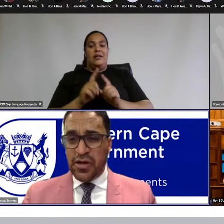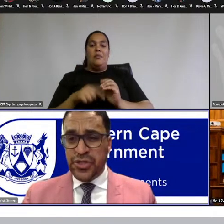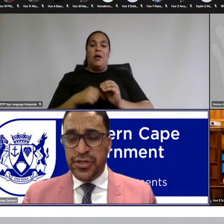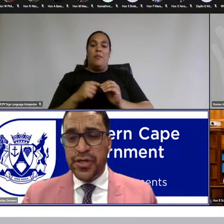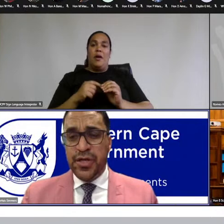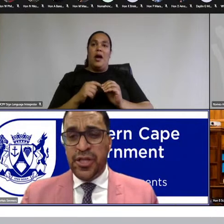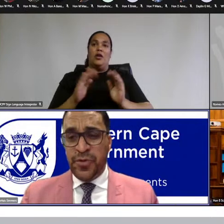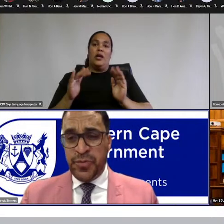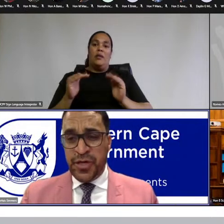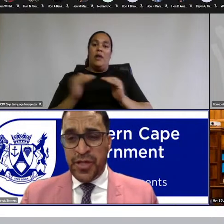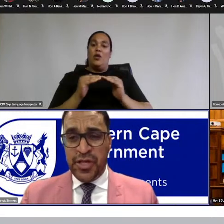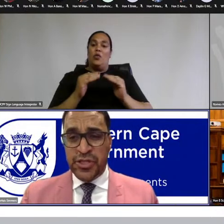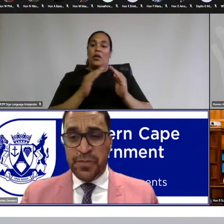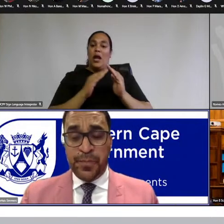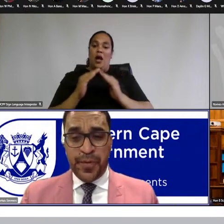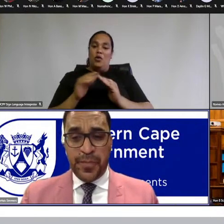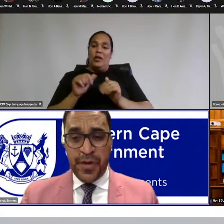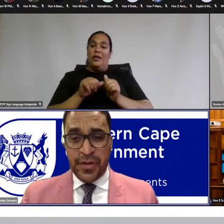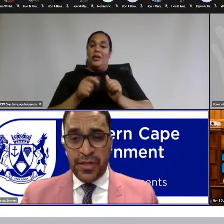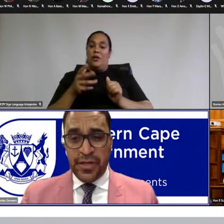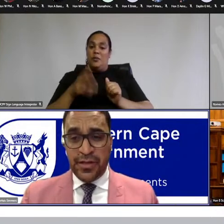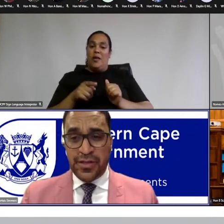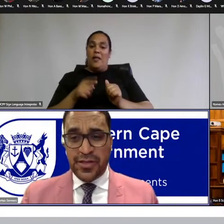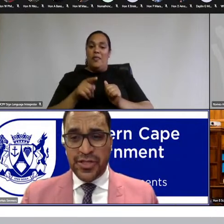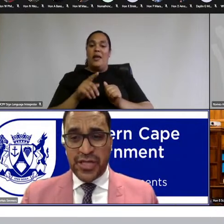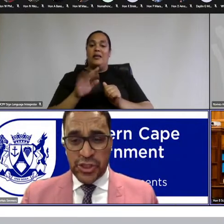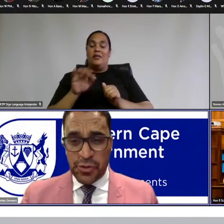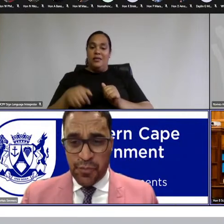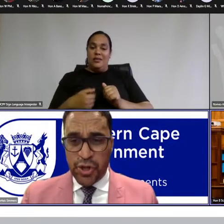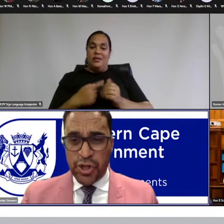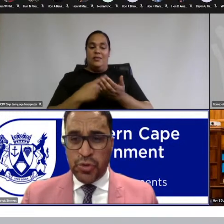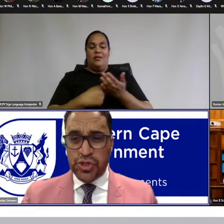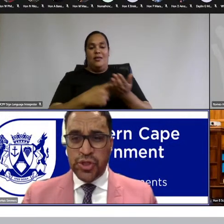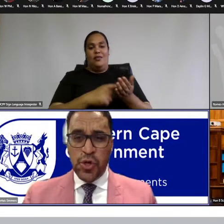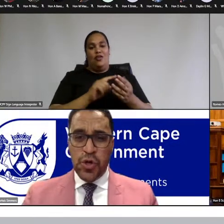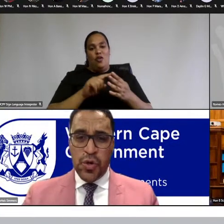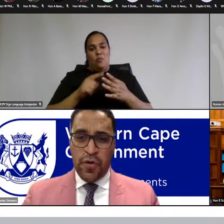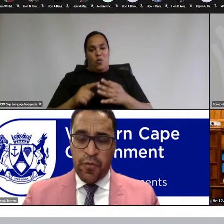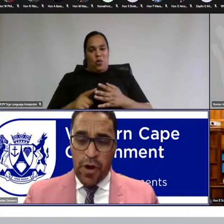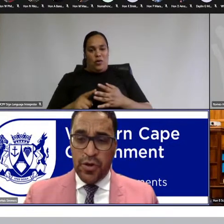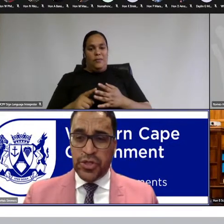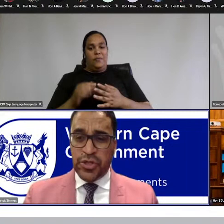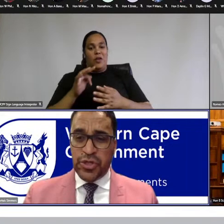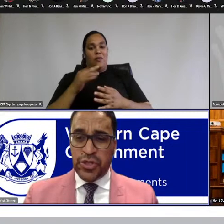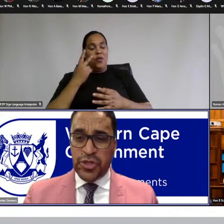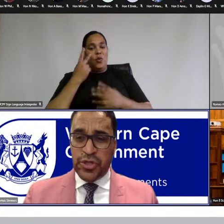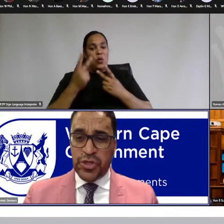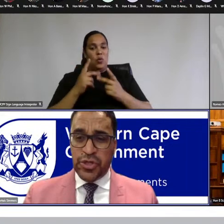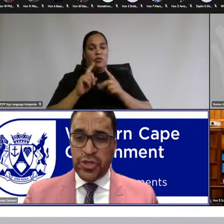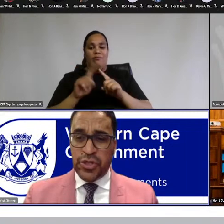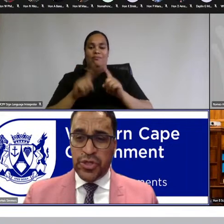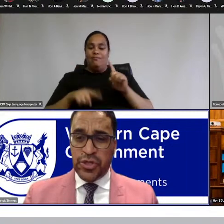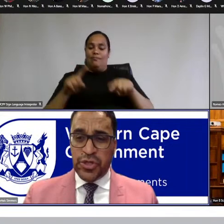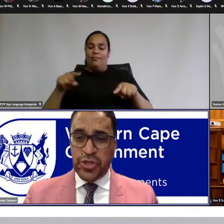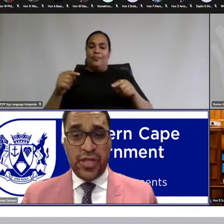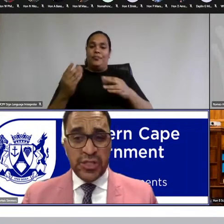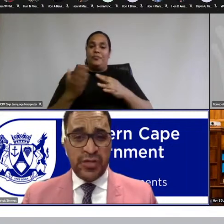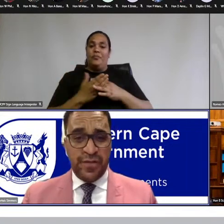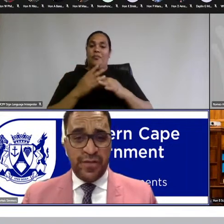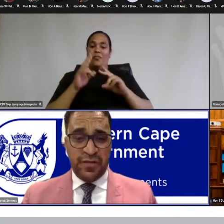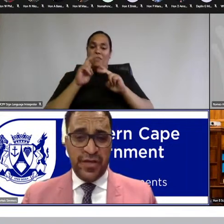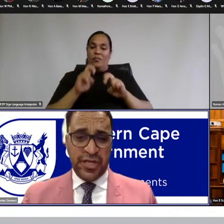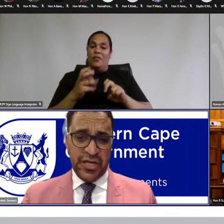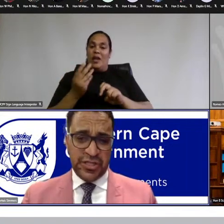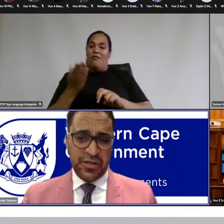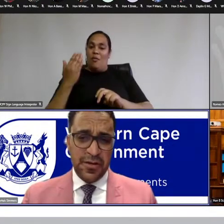adequate housing, Deputy Speaker, that is a pertinent discussion point which if one looks at various case studies in the past, it has